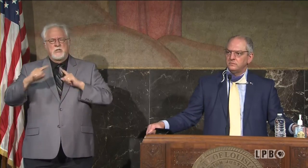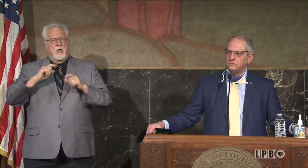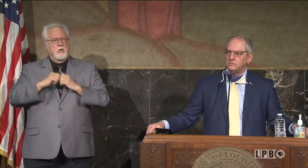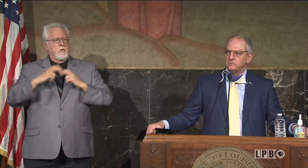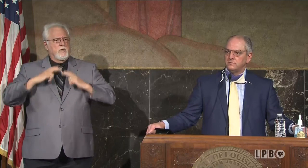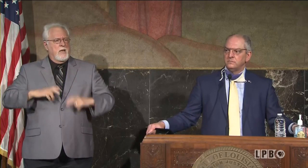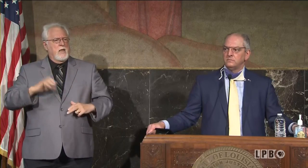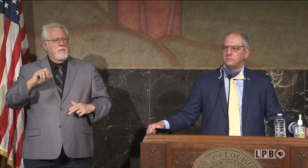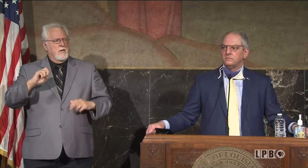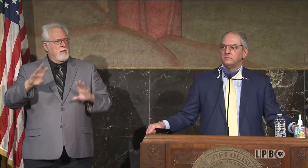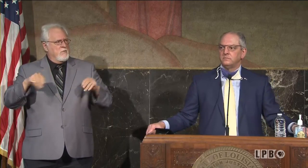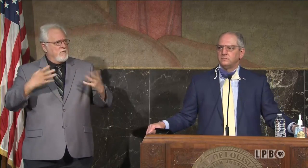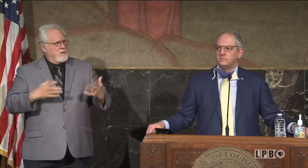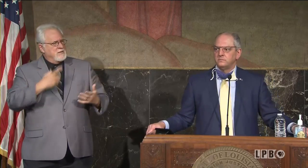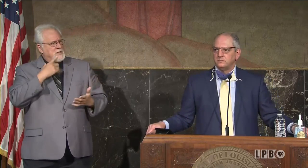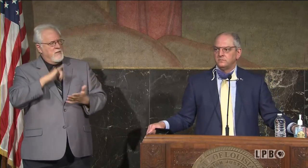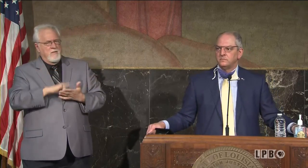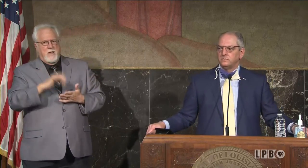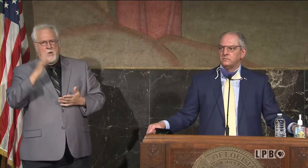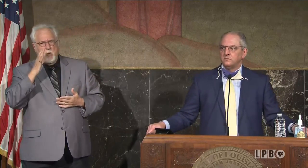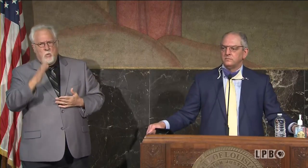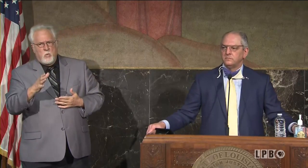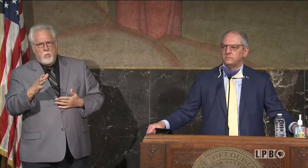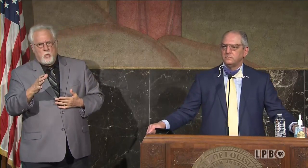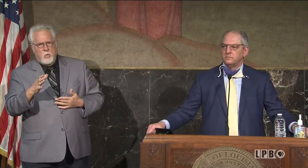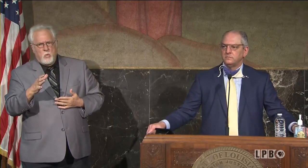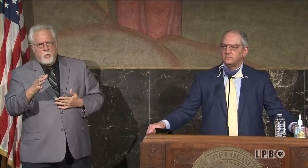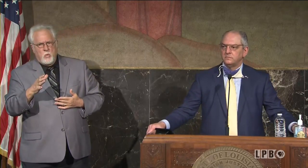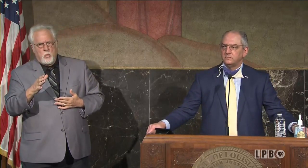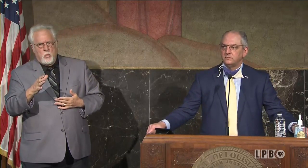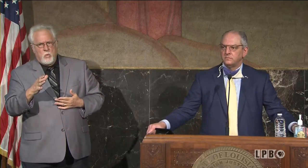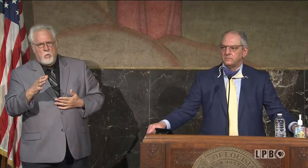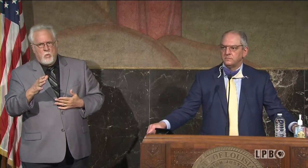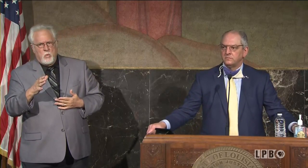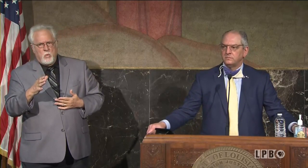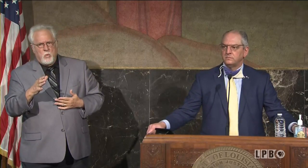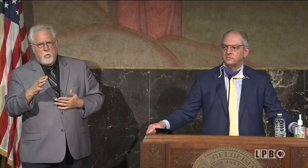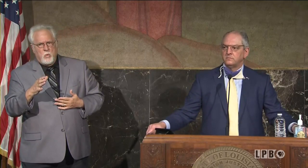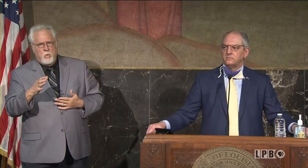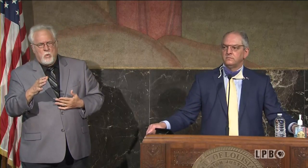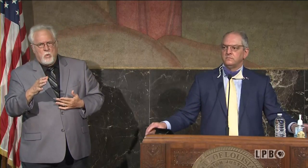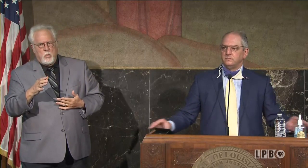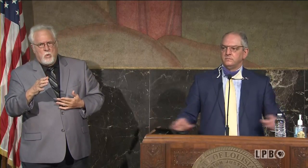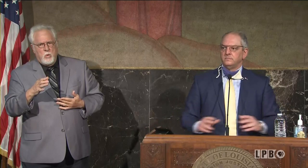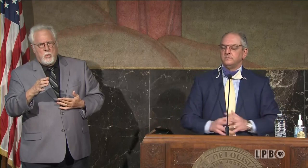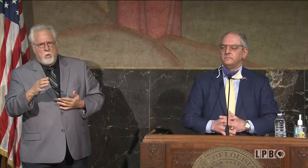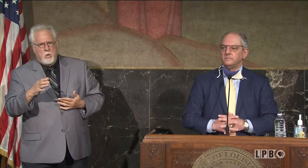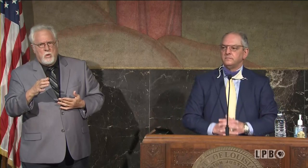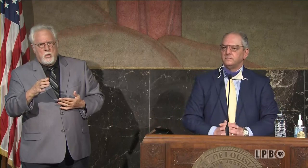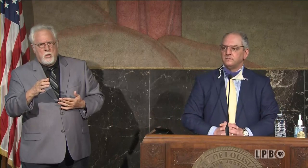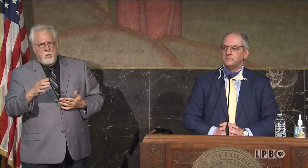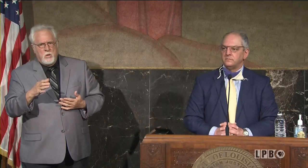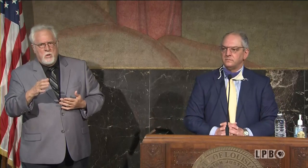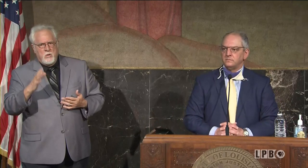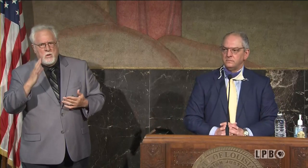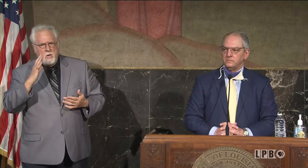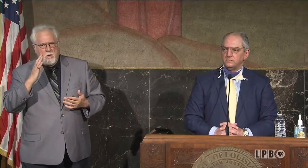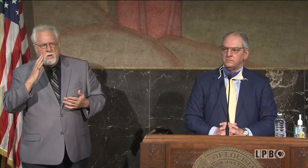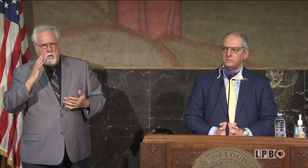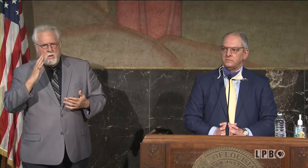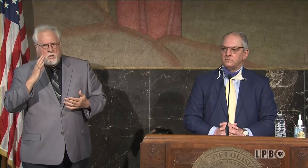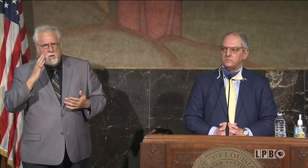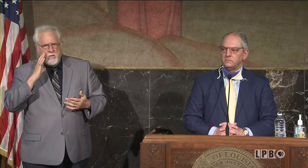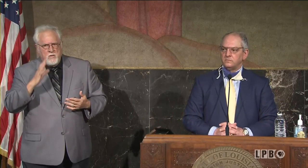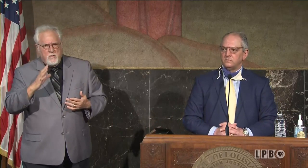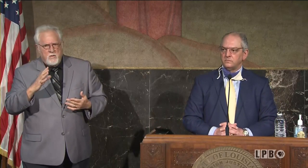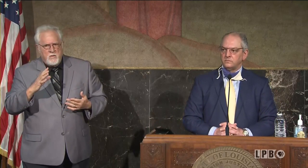healthcare provider today who told me they were going to cap the tests they're offering at the community testing sites because they